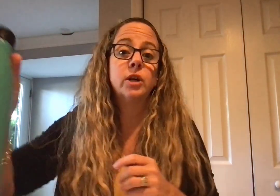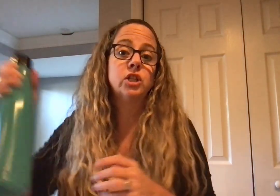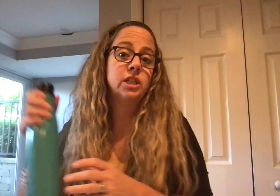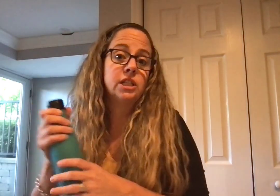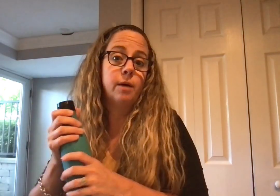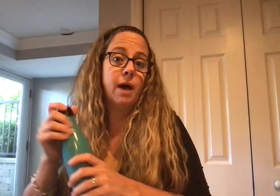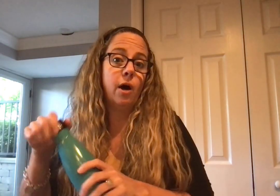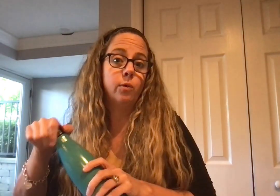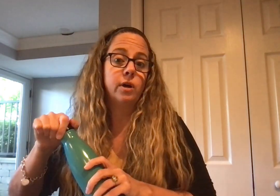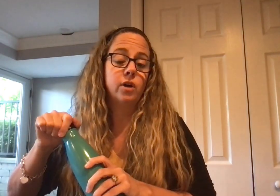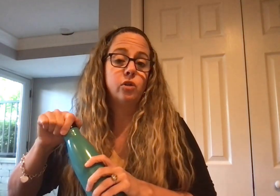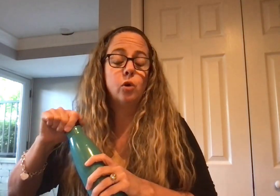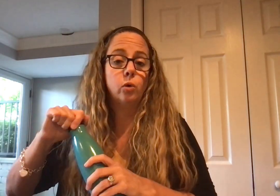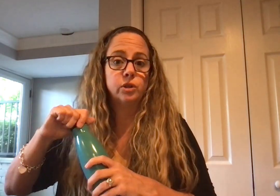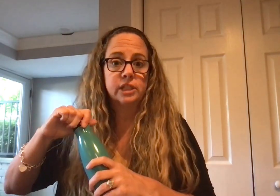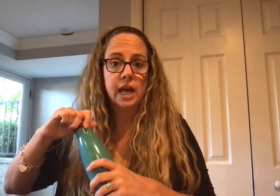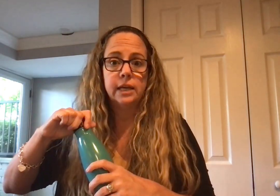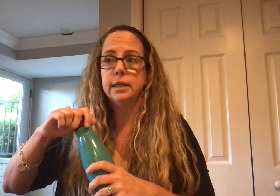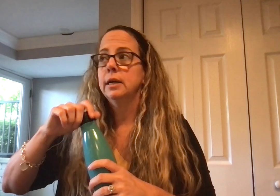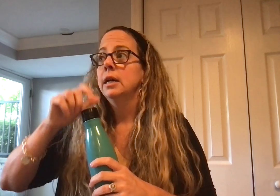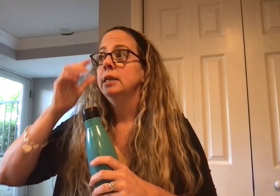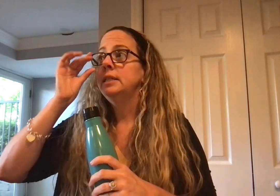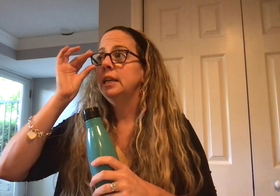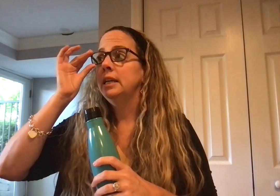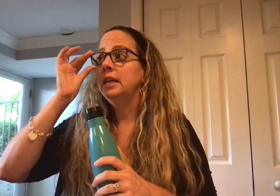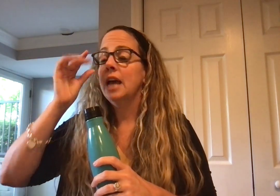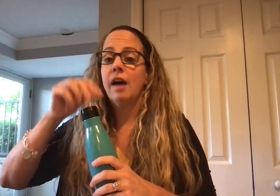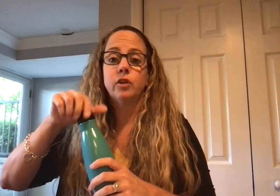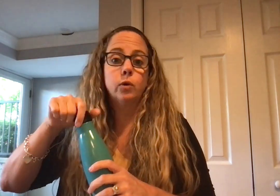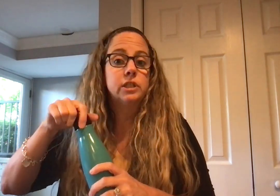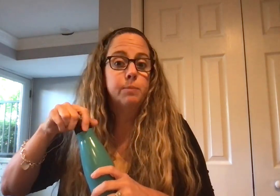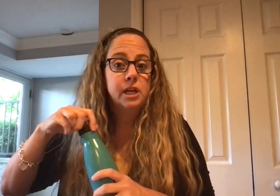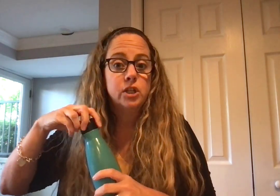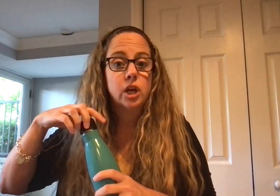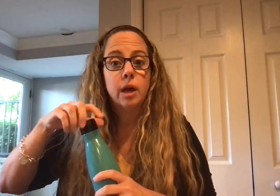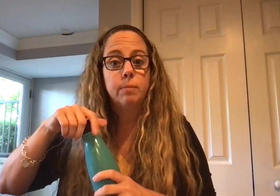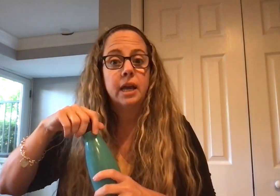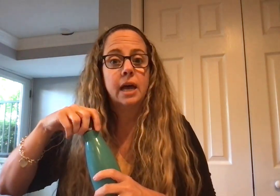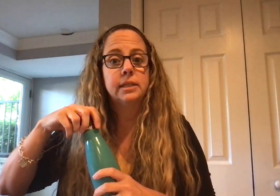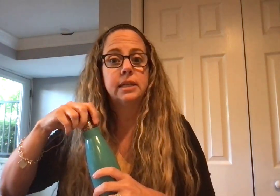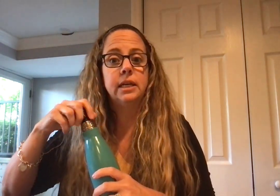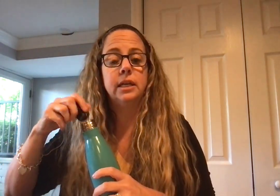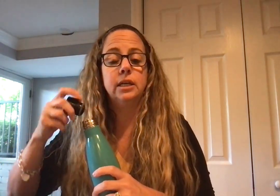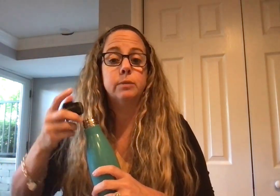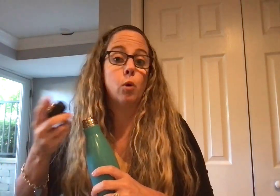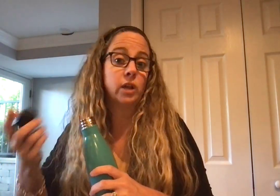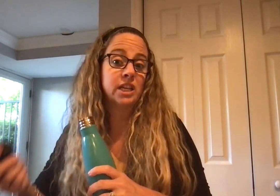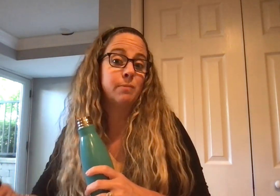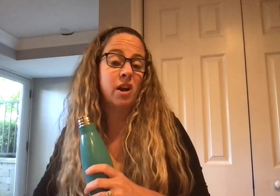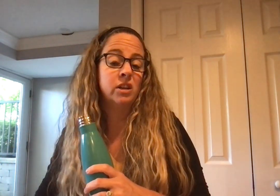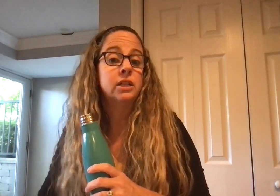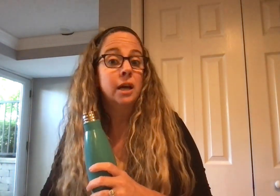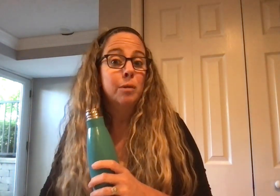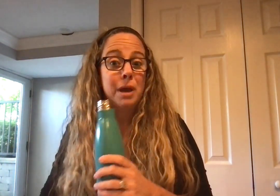questions about the older son. Did he have to go to speech because he spoke like his parents?